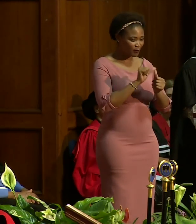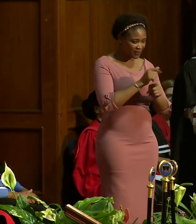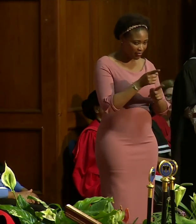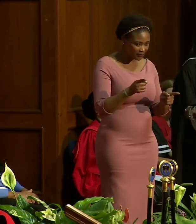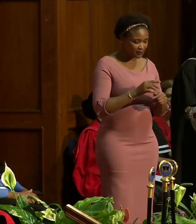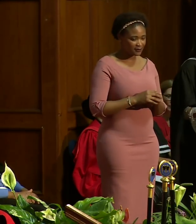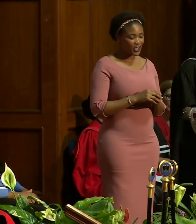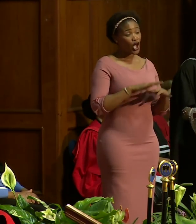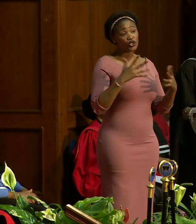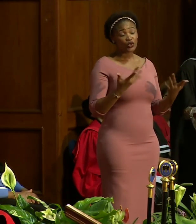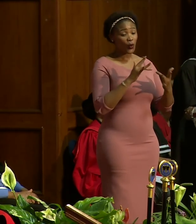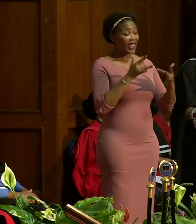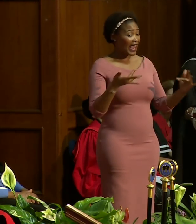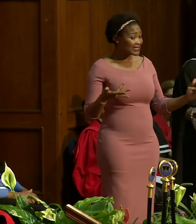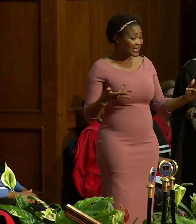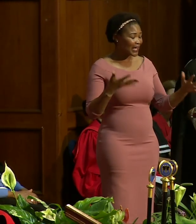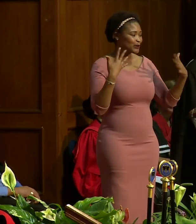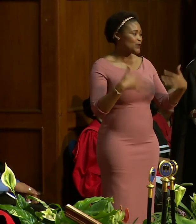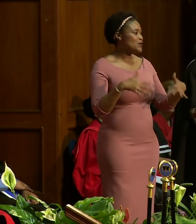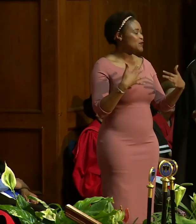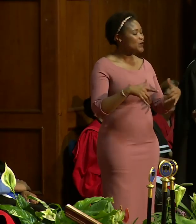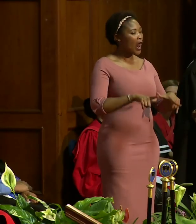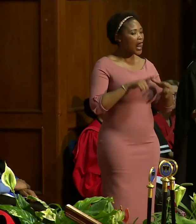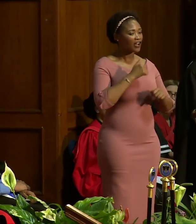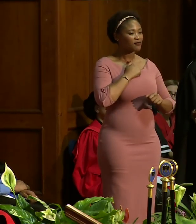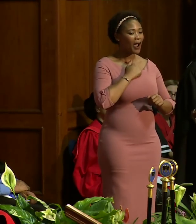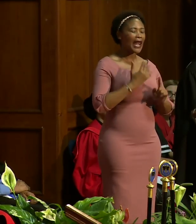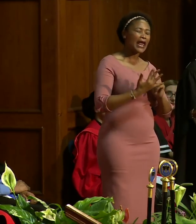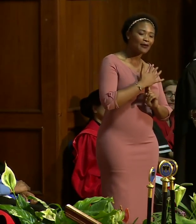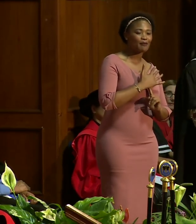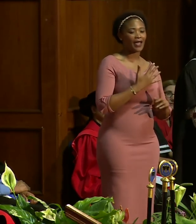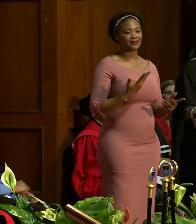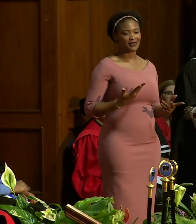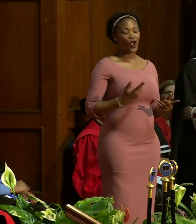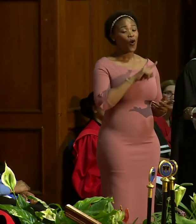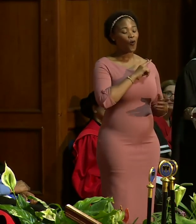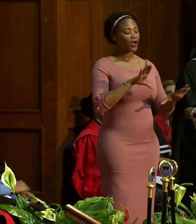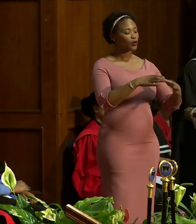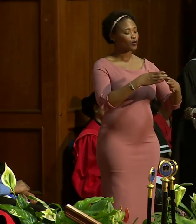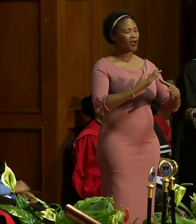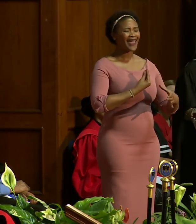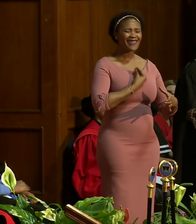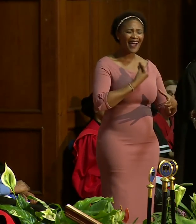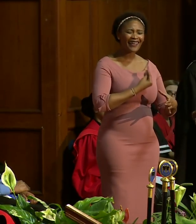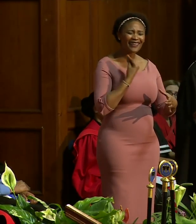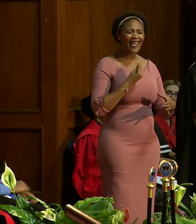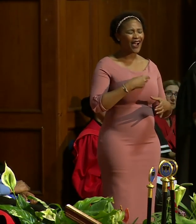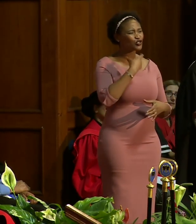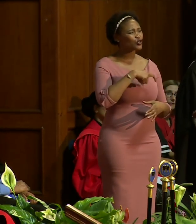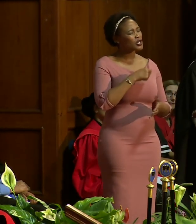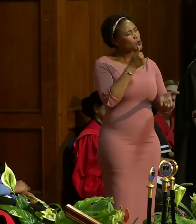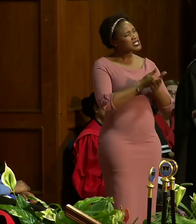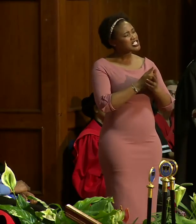the power of the internet for me has really displayed itself in my life, because a group of young students sitting in a little apartment in Cape